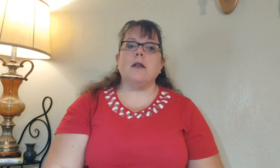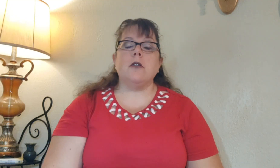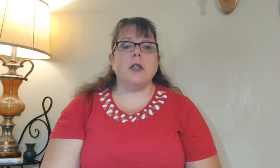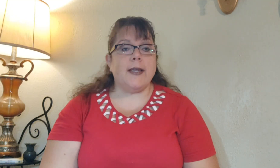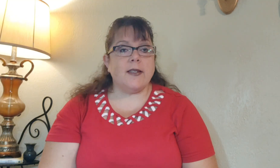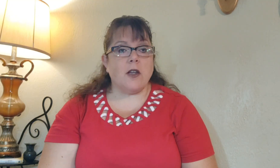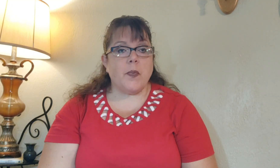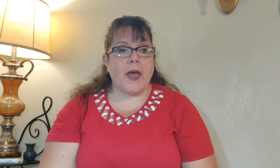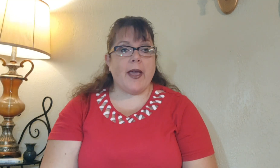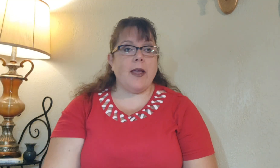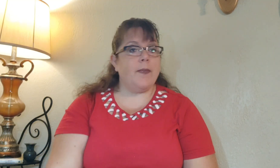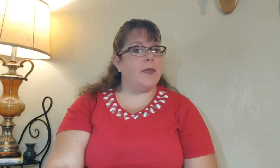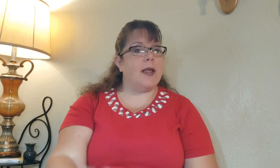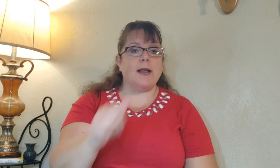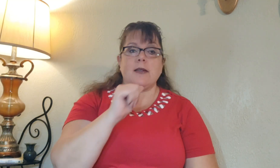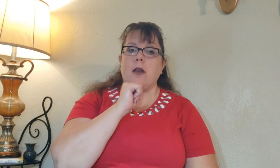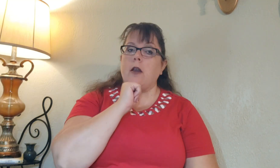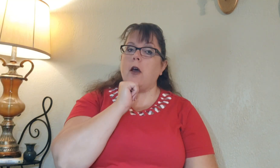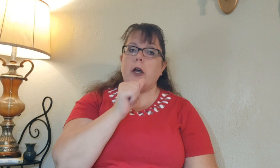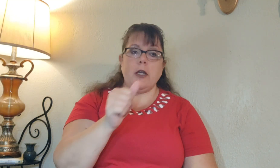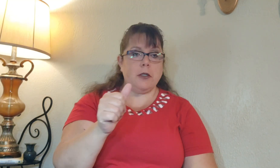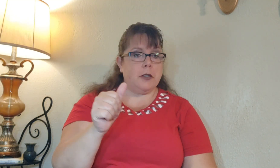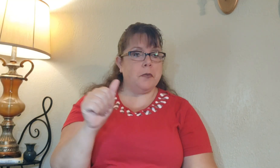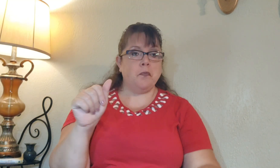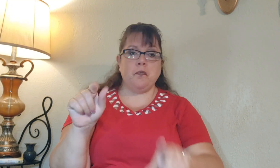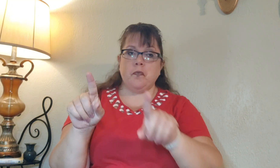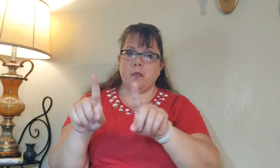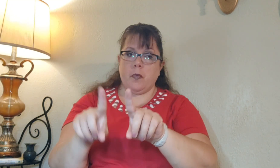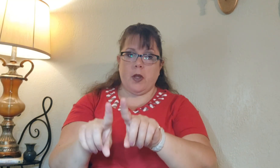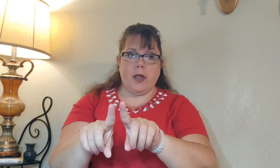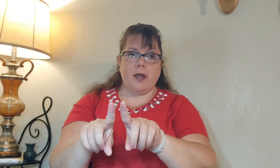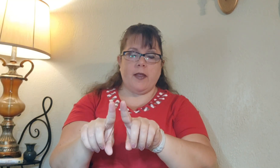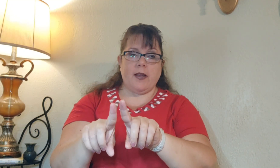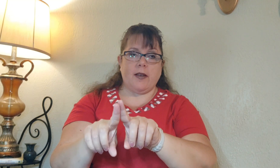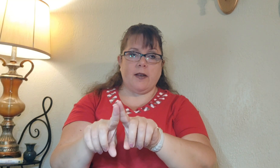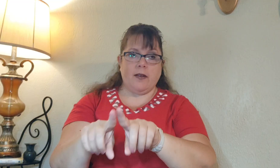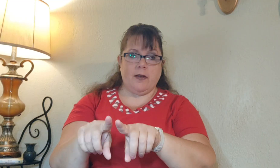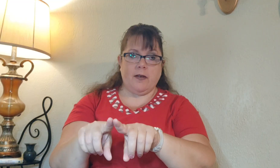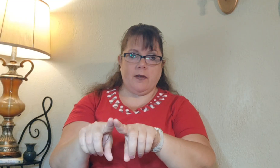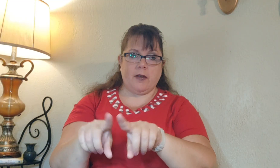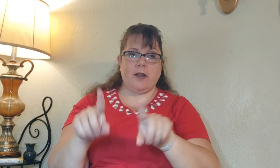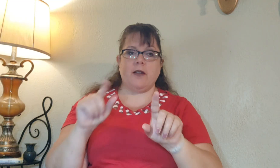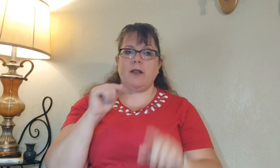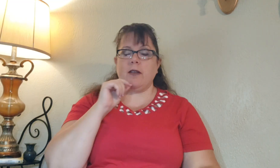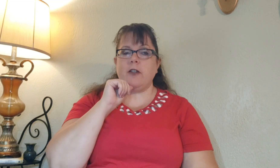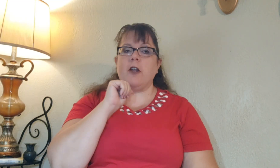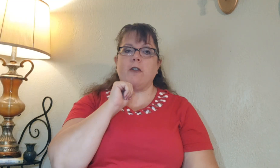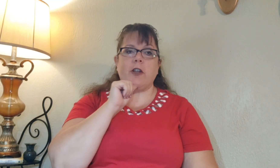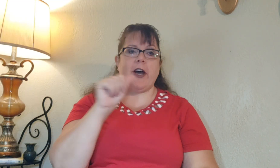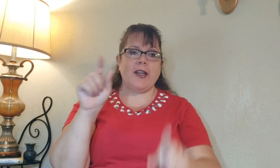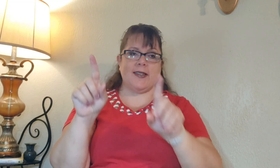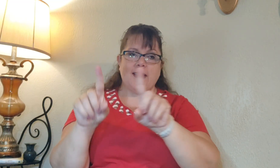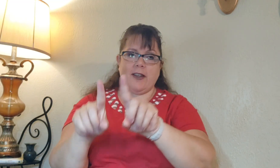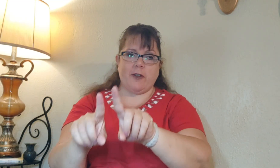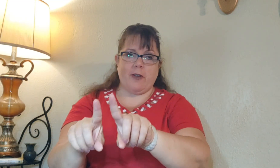And to disobey, it's not, and then, not in